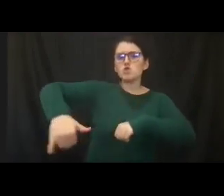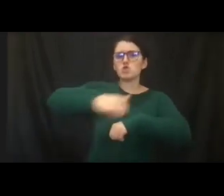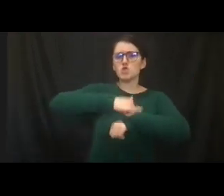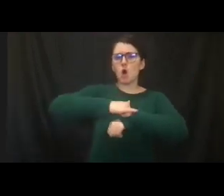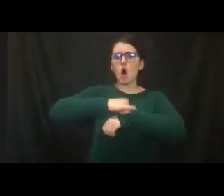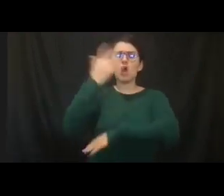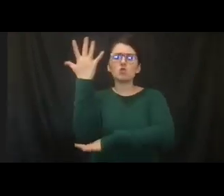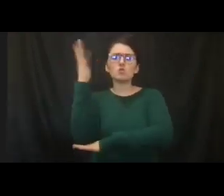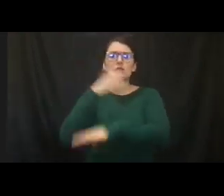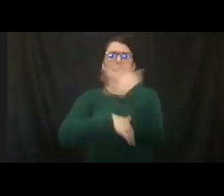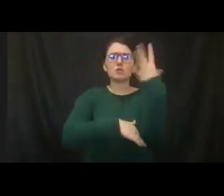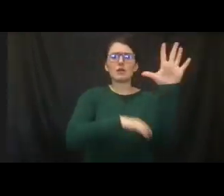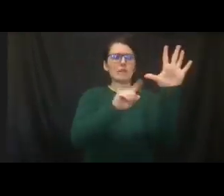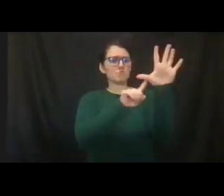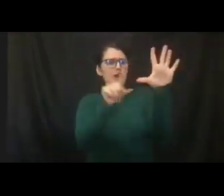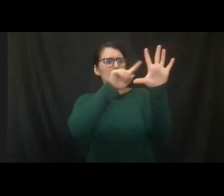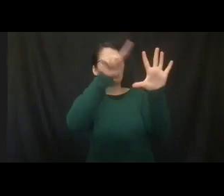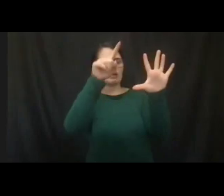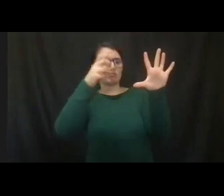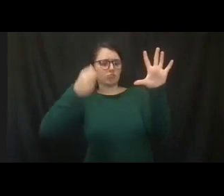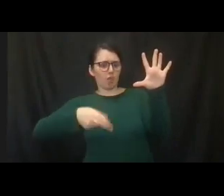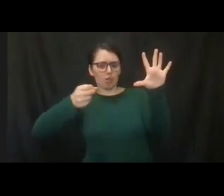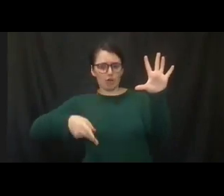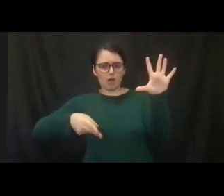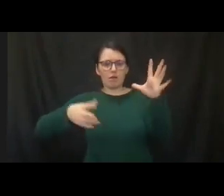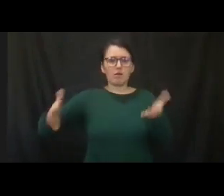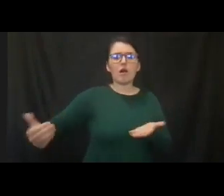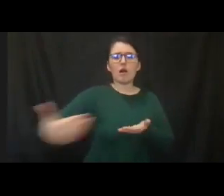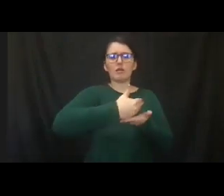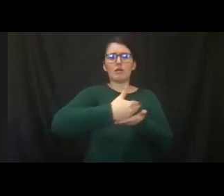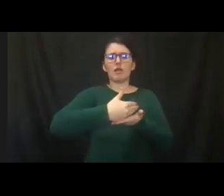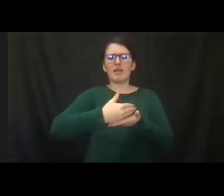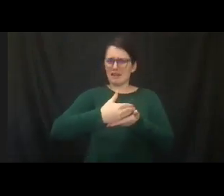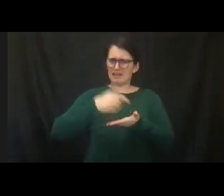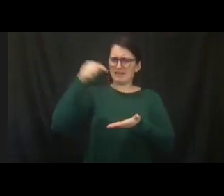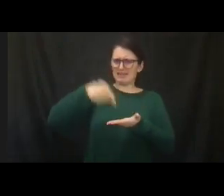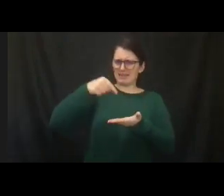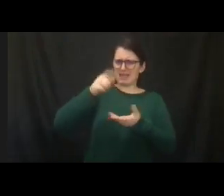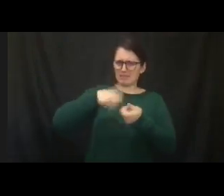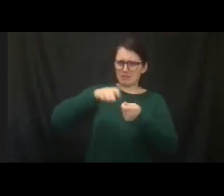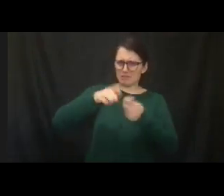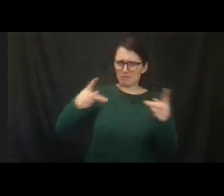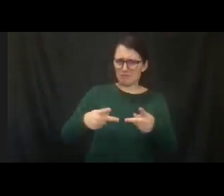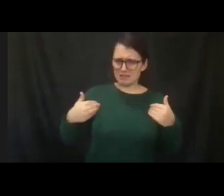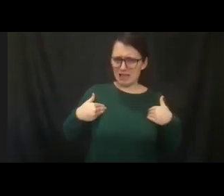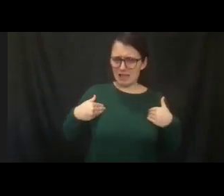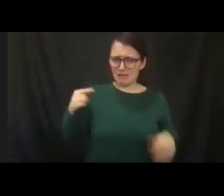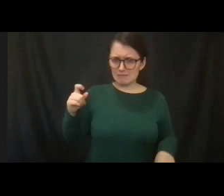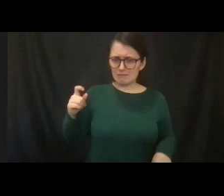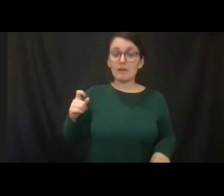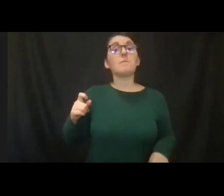here. Isn't there another place for that? Yeah, well, you can recycle